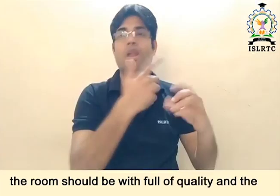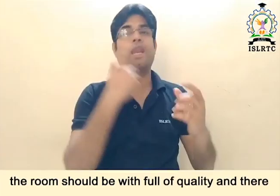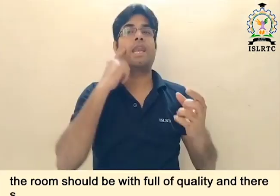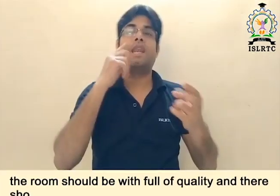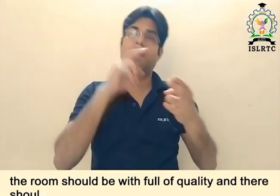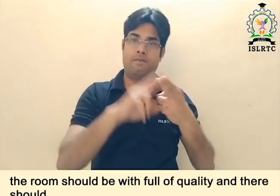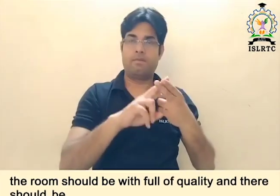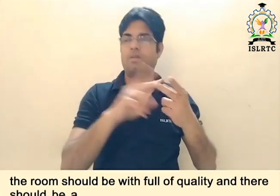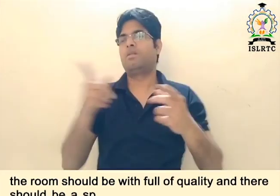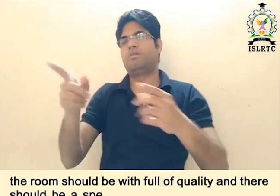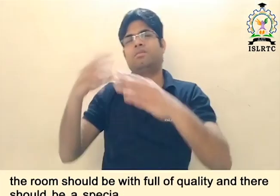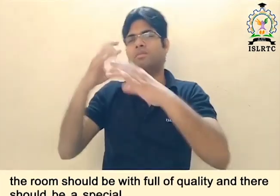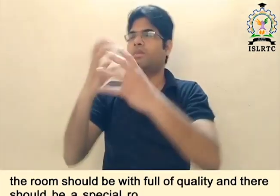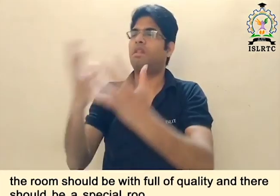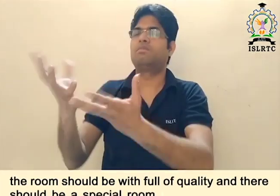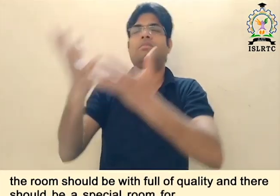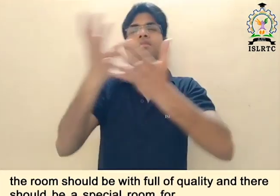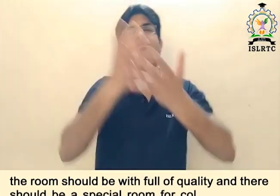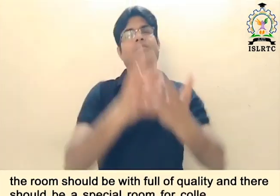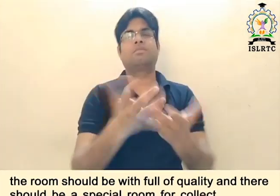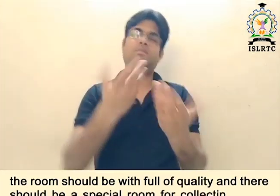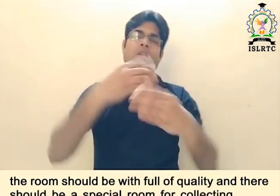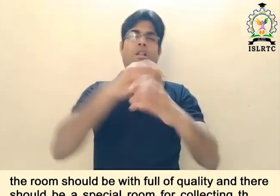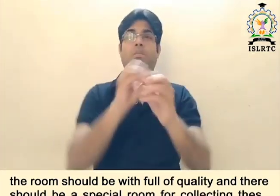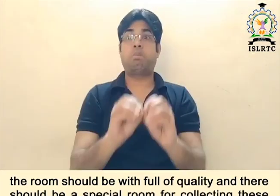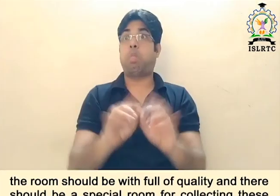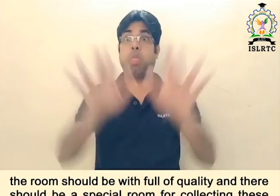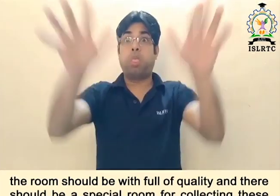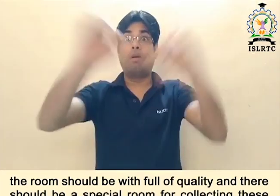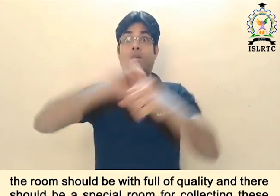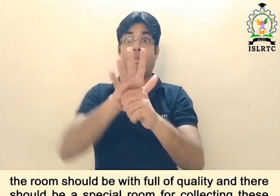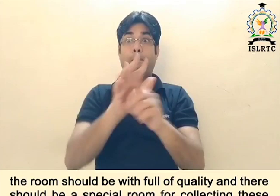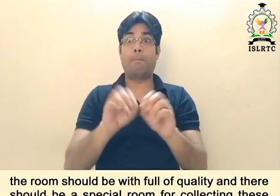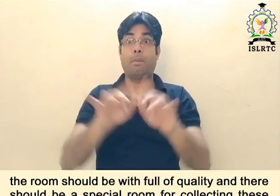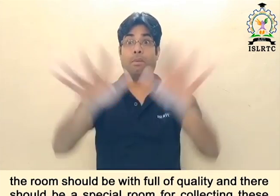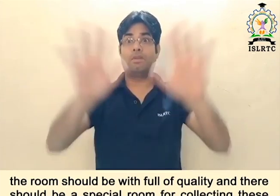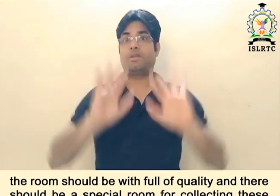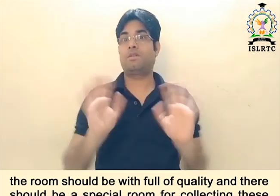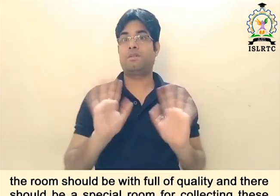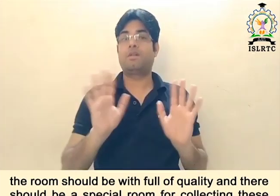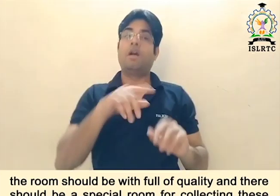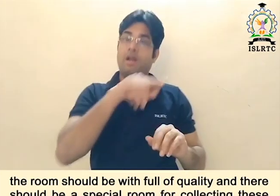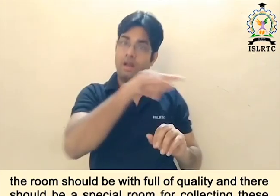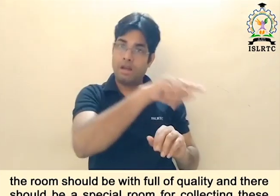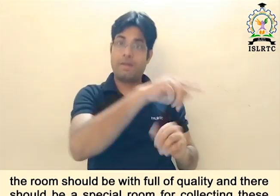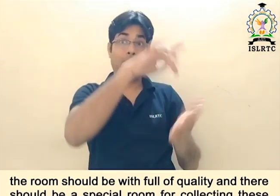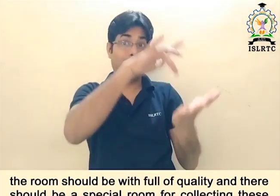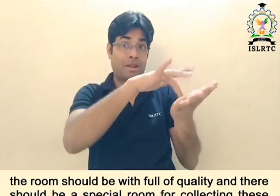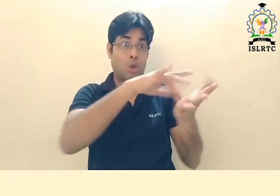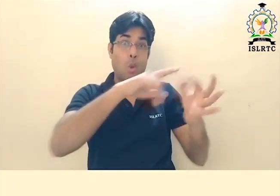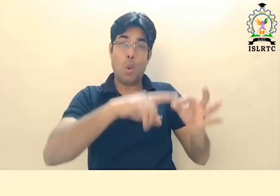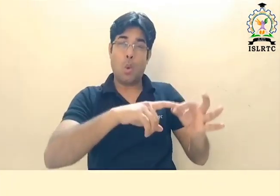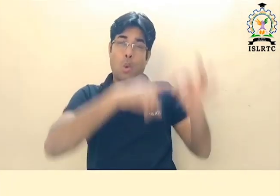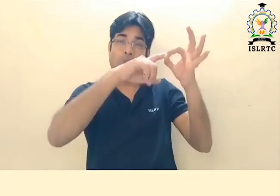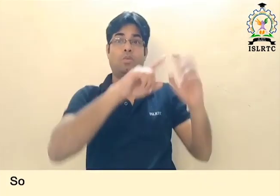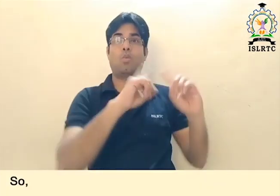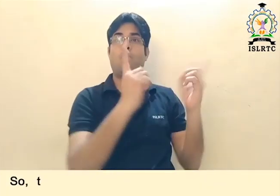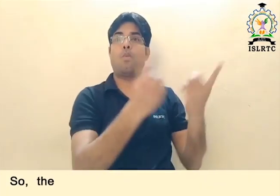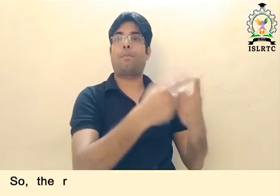should be a special room for collecting those samples in order to avoid the COVID-19 spread. So the room should